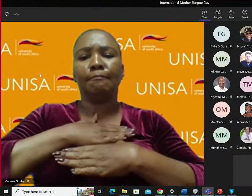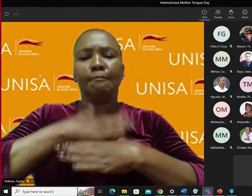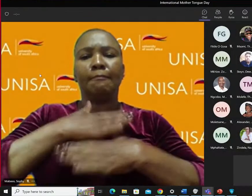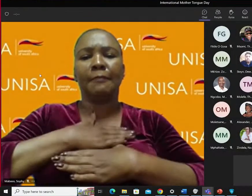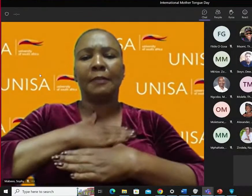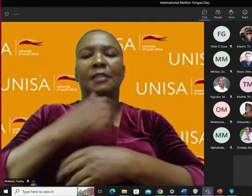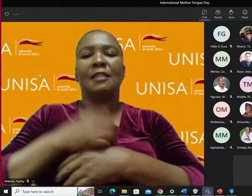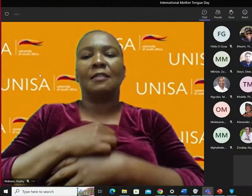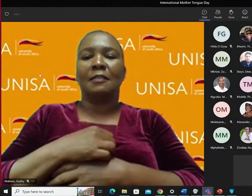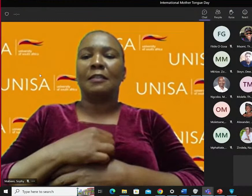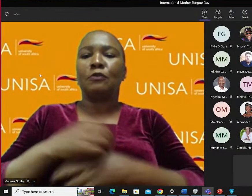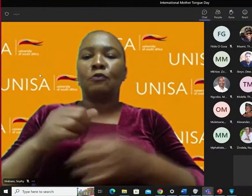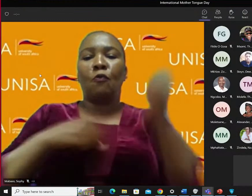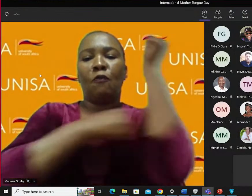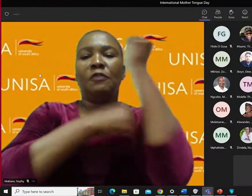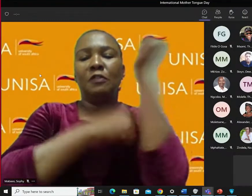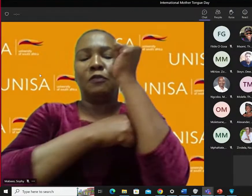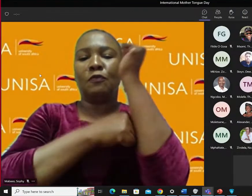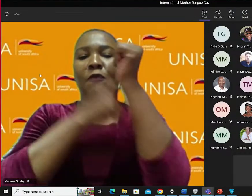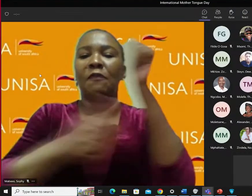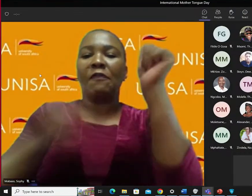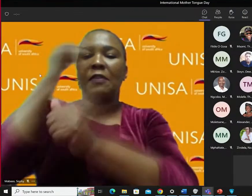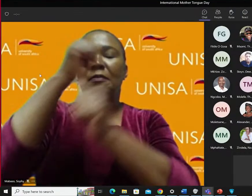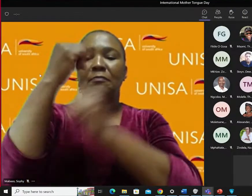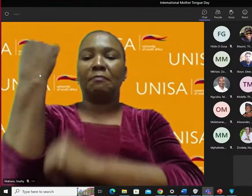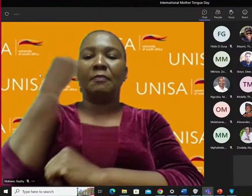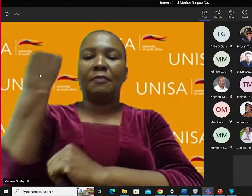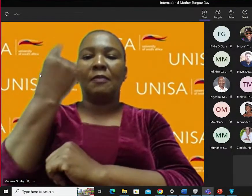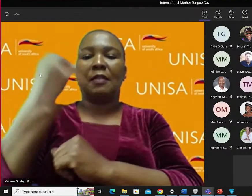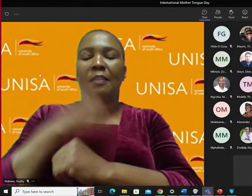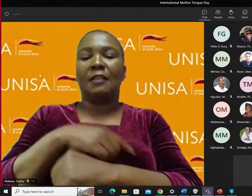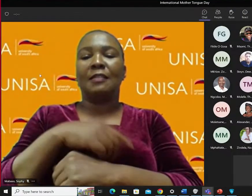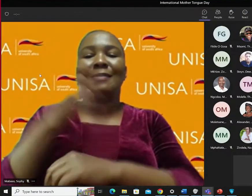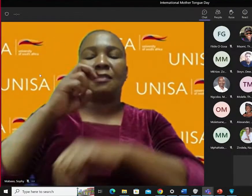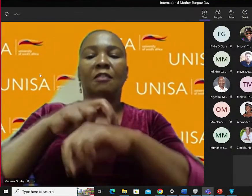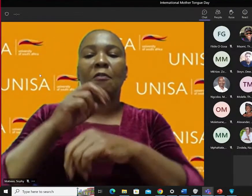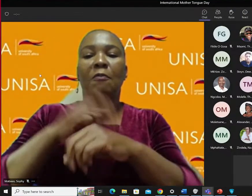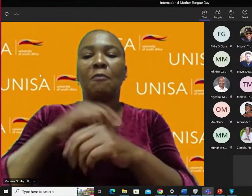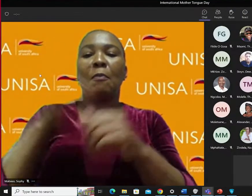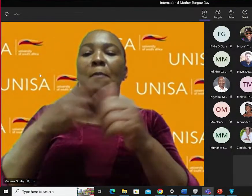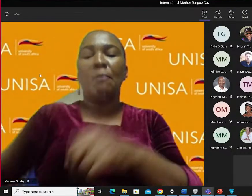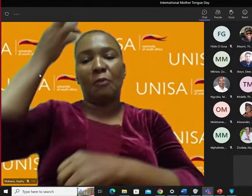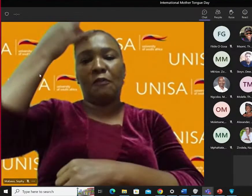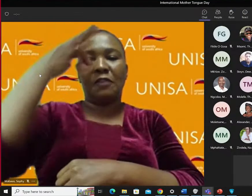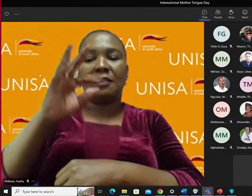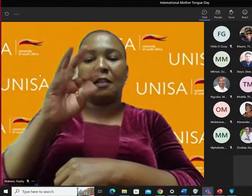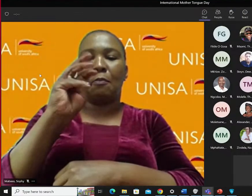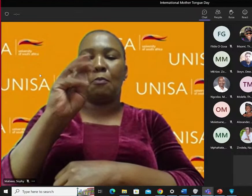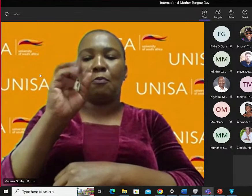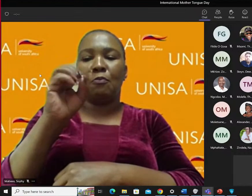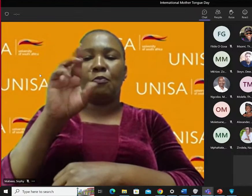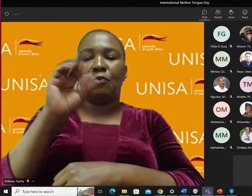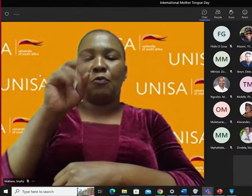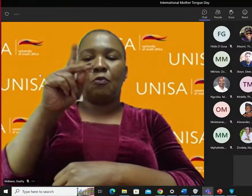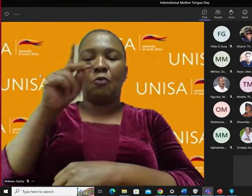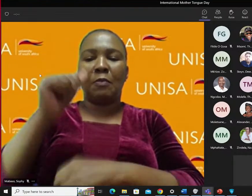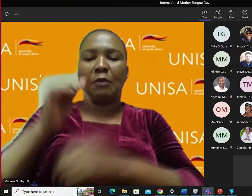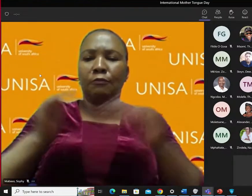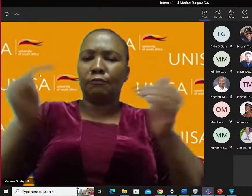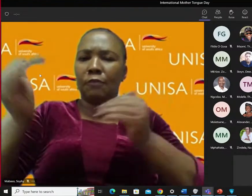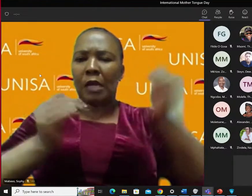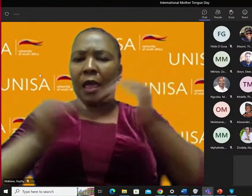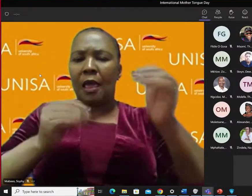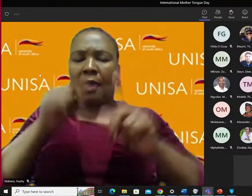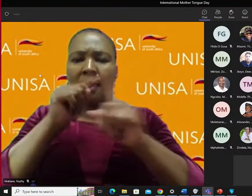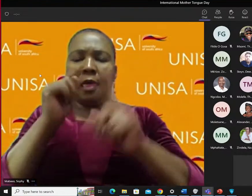VP through the unit of Prof. Moropa for organizing this day